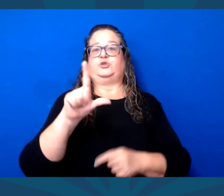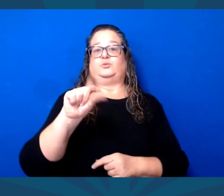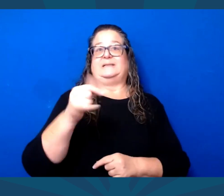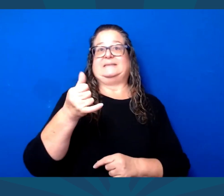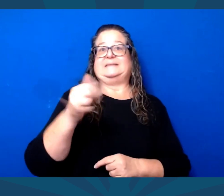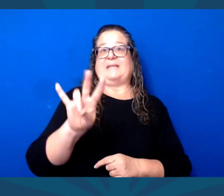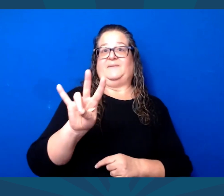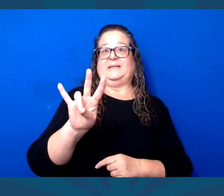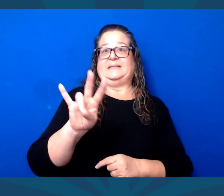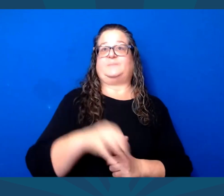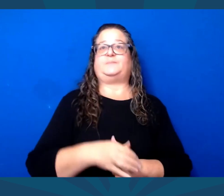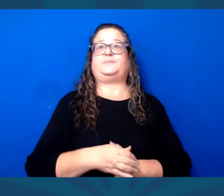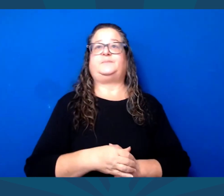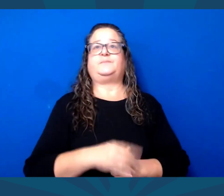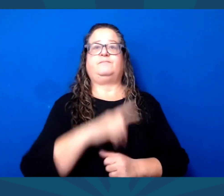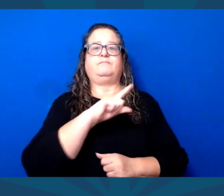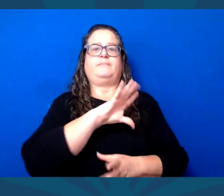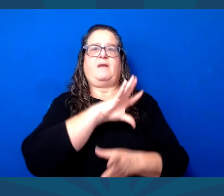since 2017.